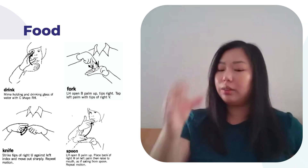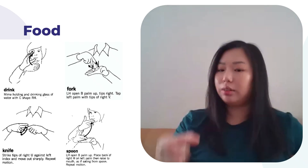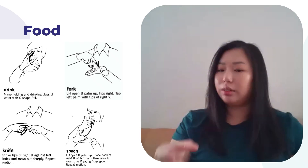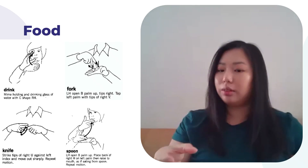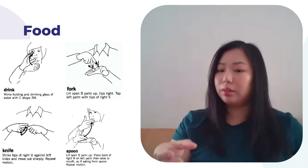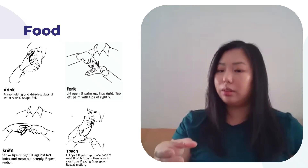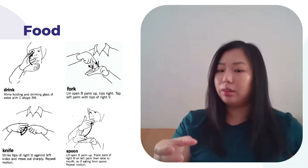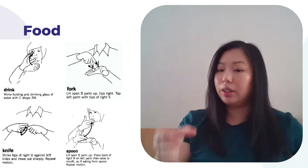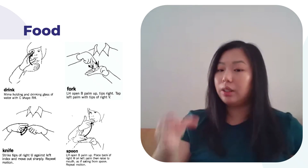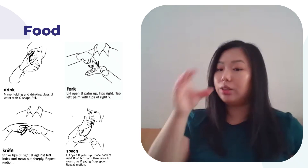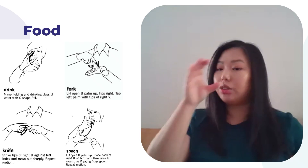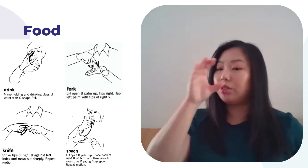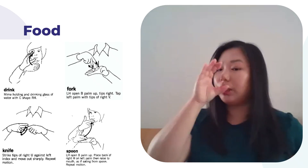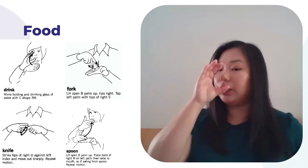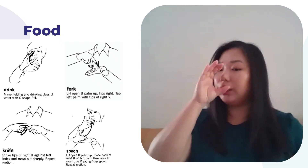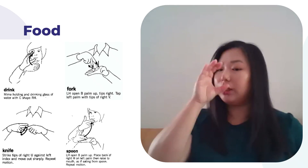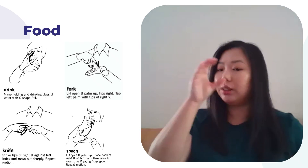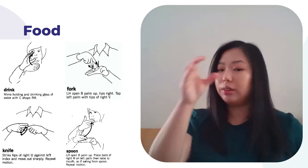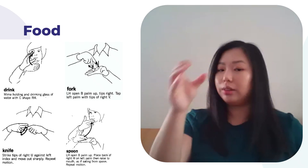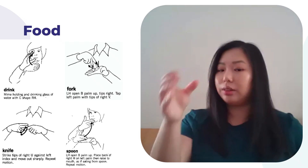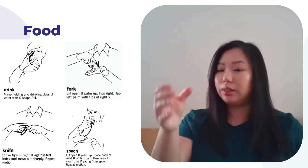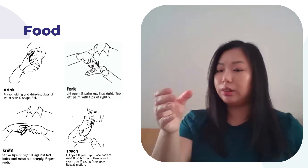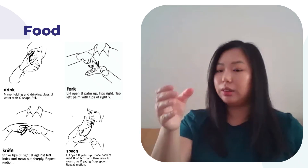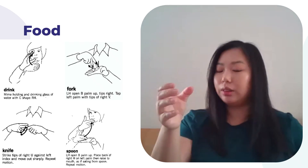Drink. Drink.